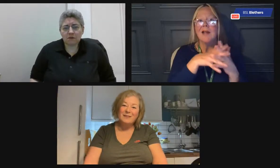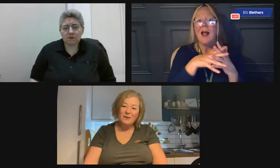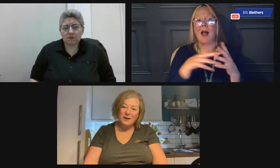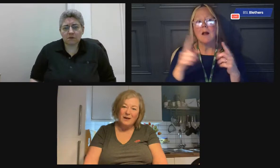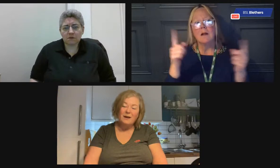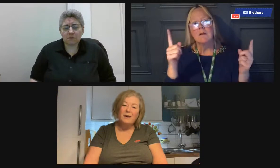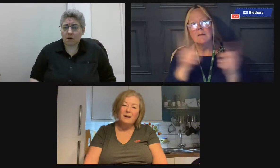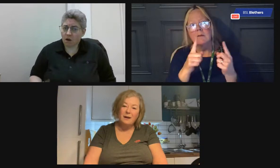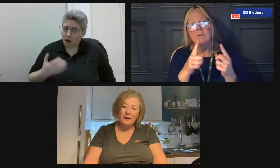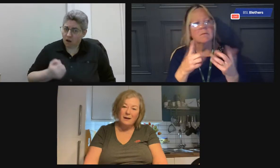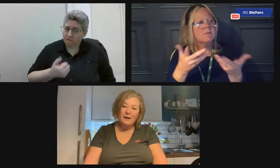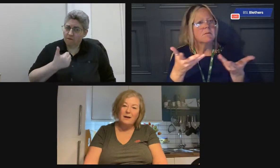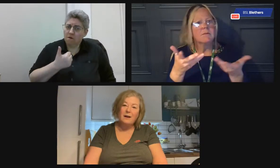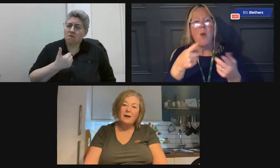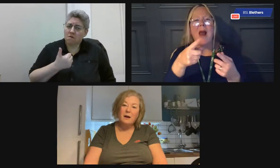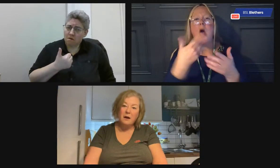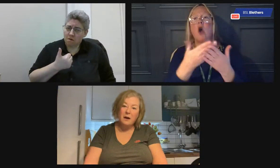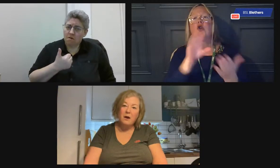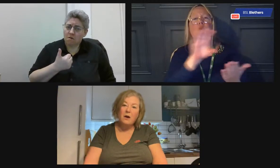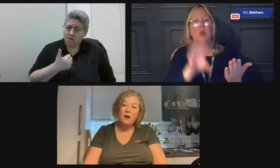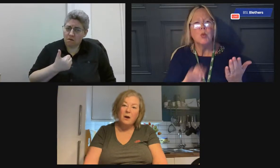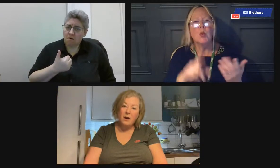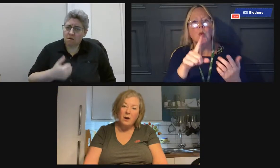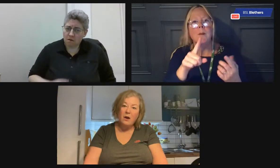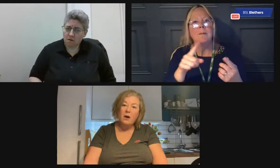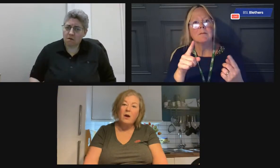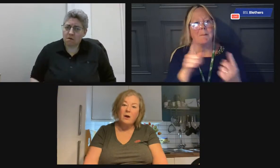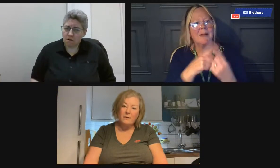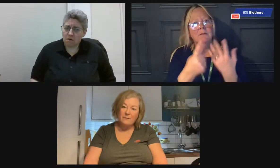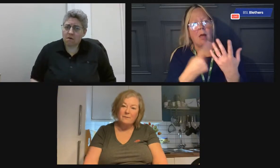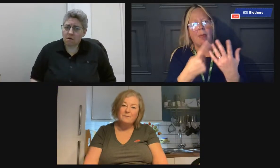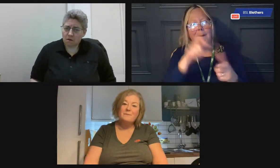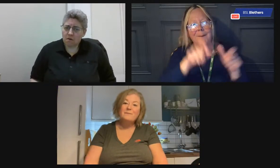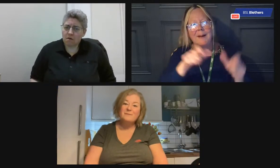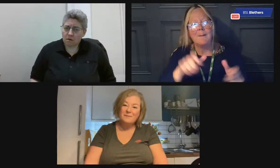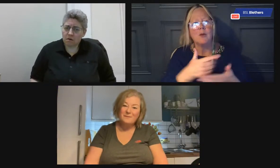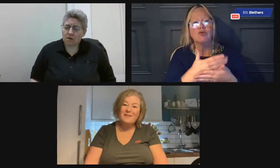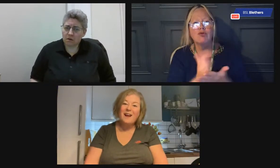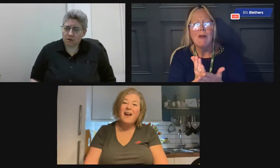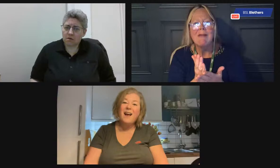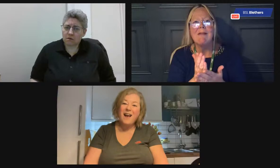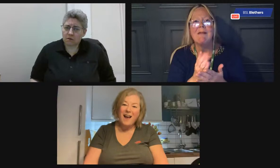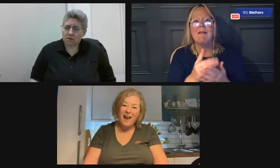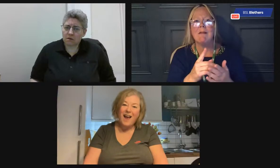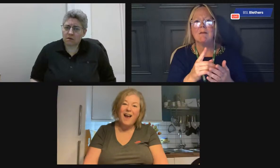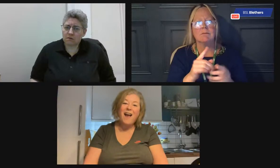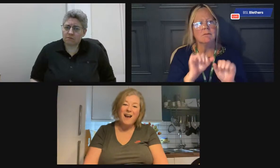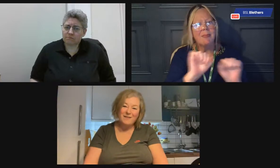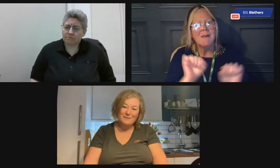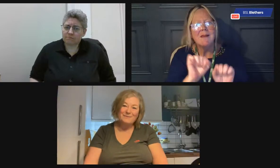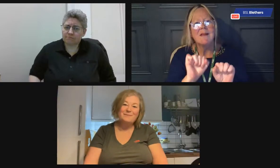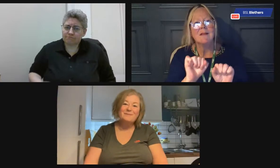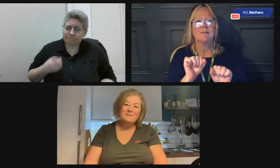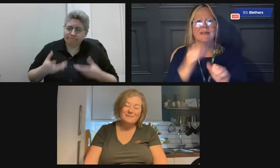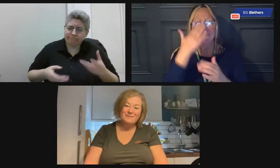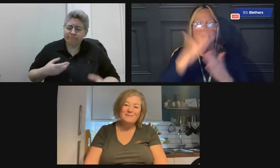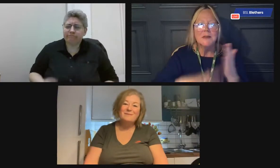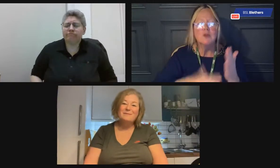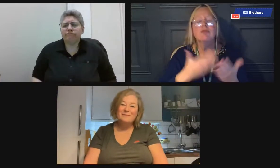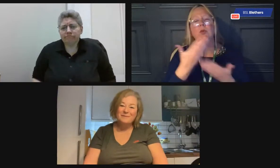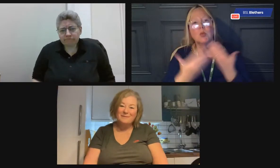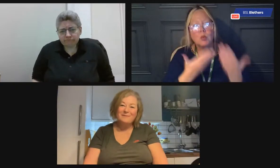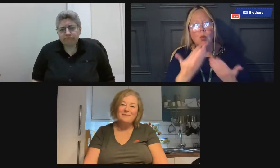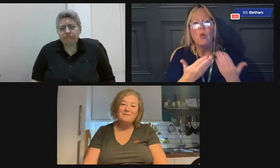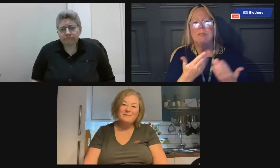moment. Wednesdays is more a kind of it's an opportunity to meet other people,